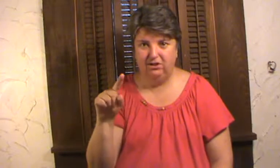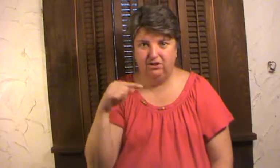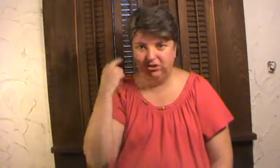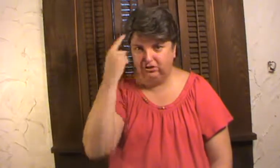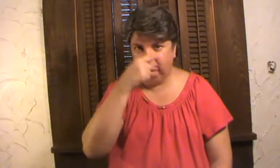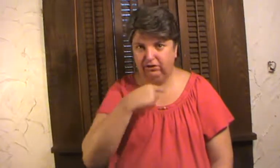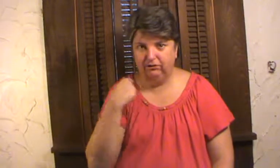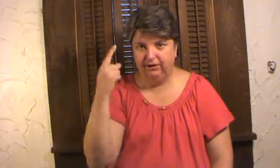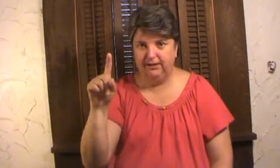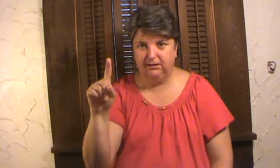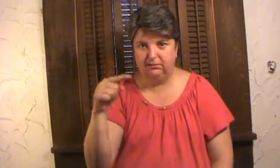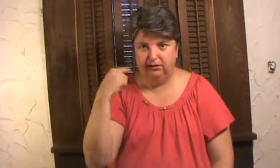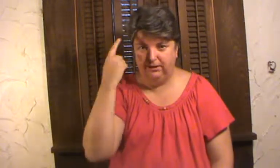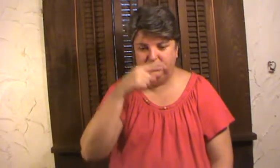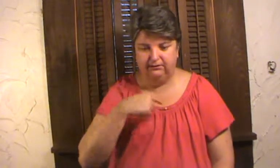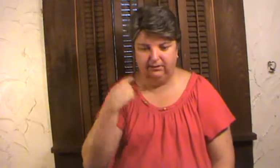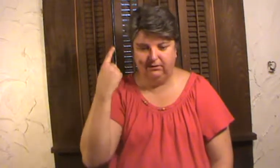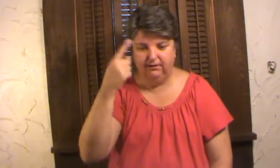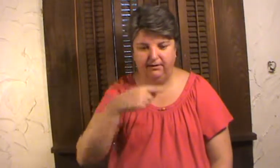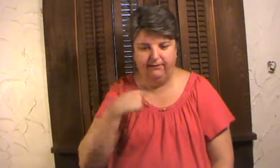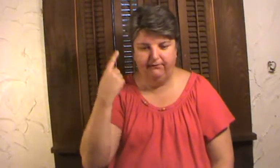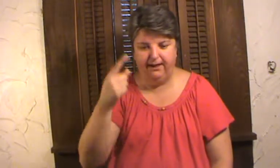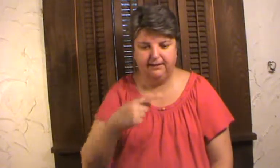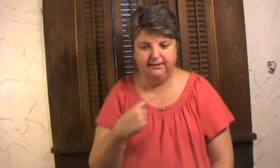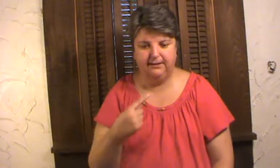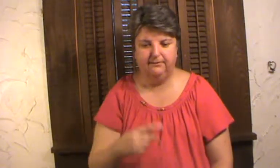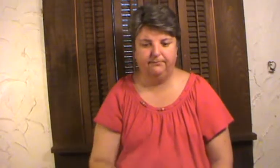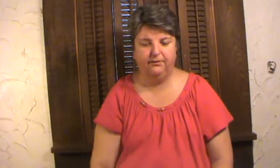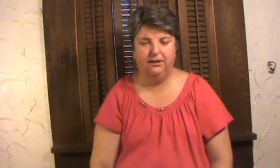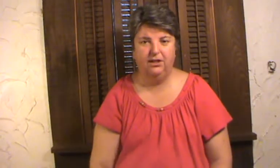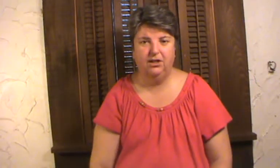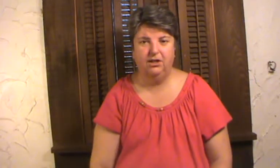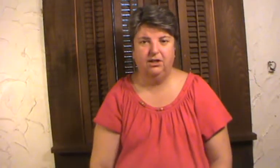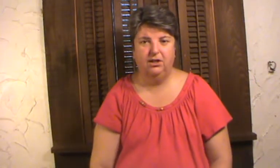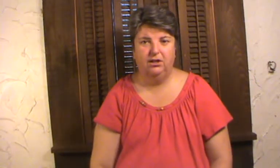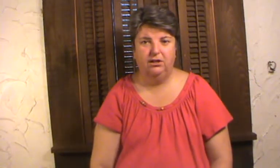just circle your face with your index finger. Face.